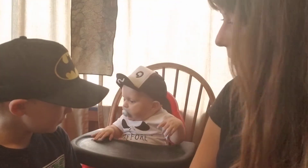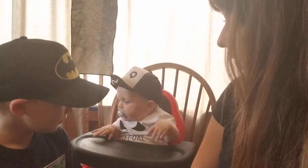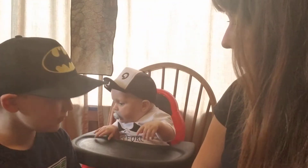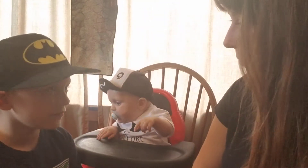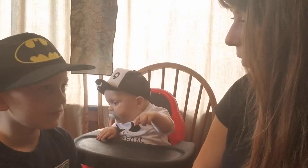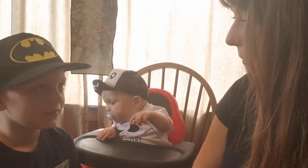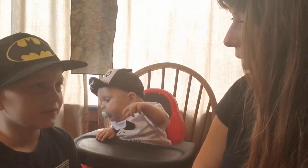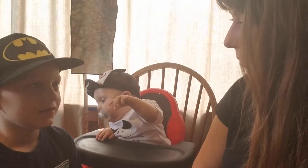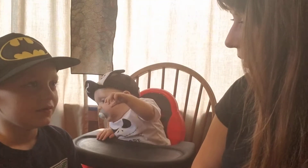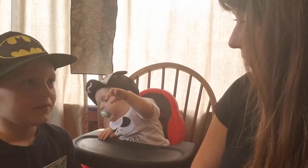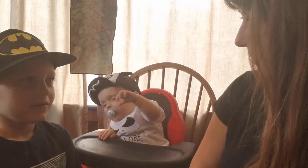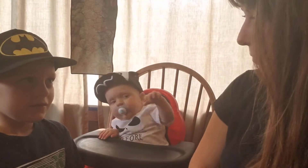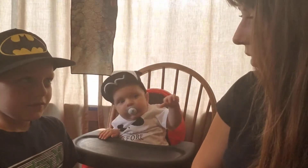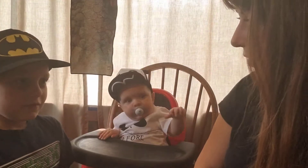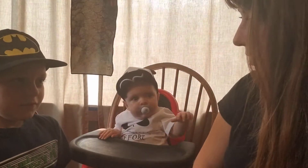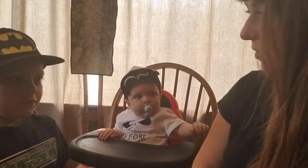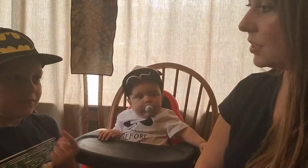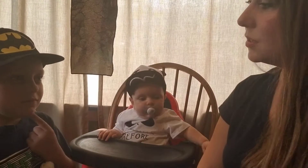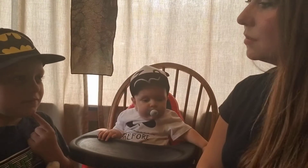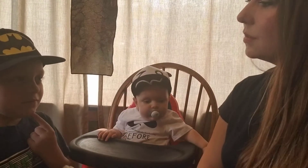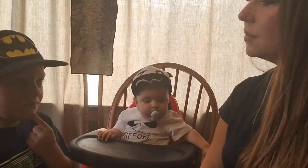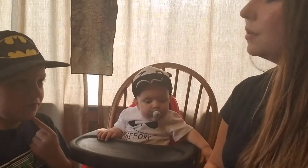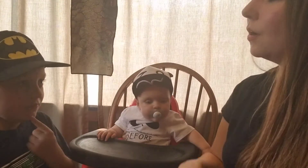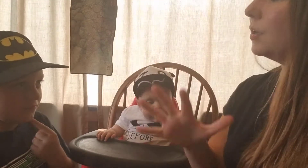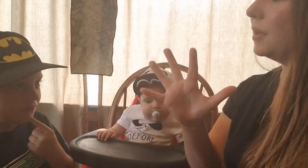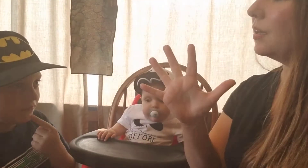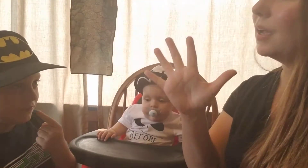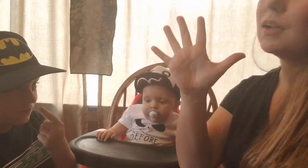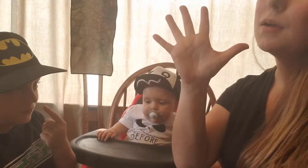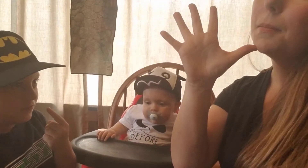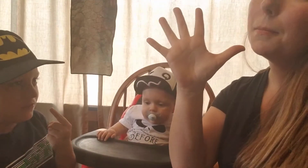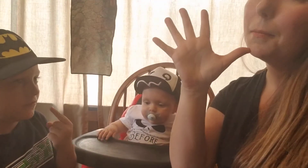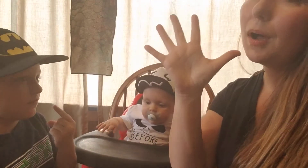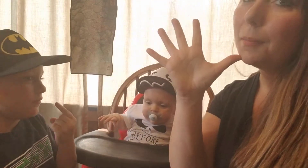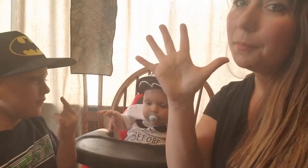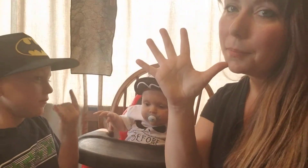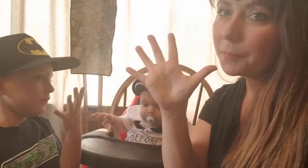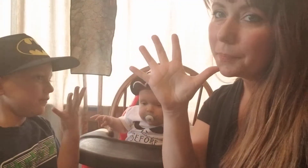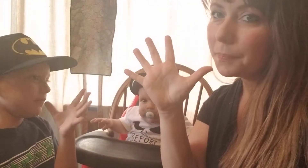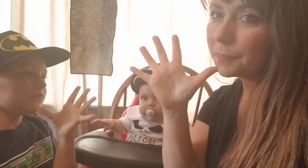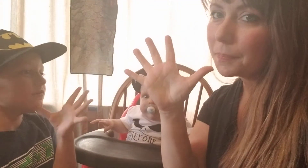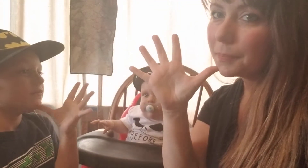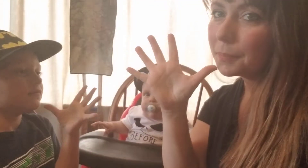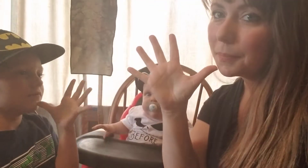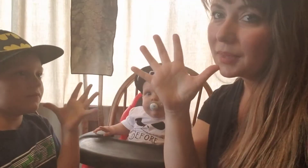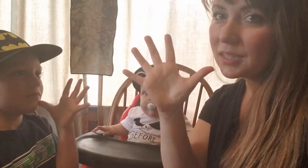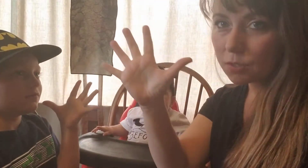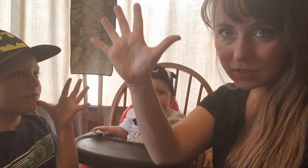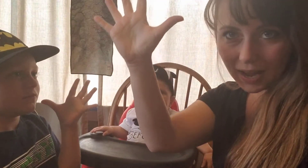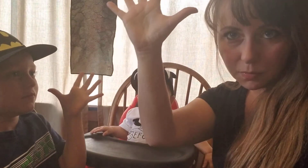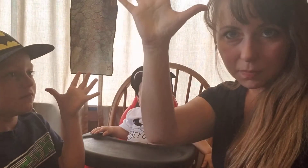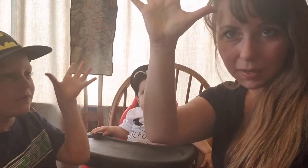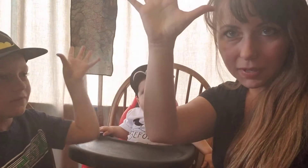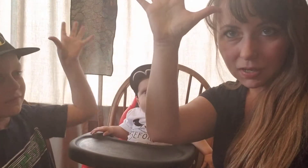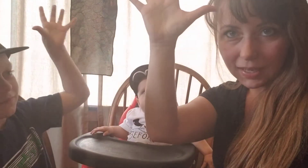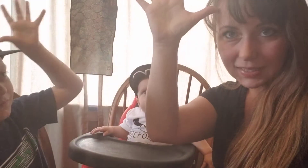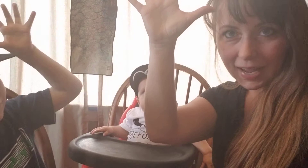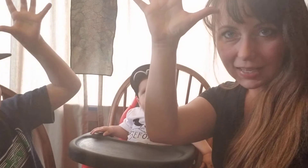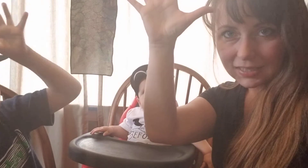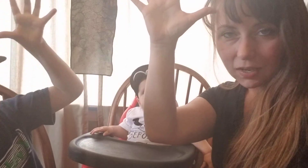mom? Or mommy? Mother. Now you make your hand. Mom. So dad would be up here. Like dad's like